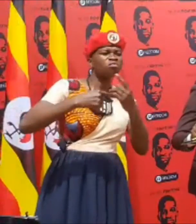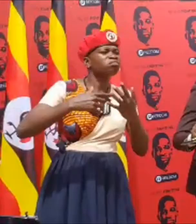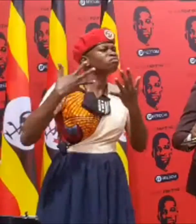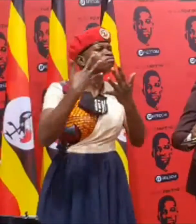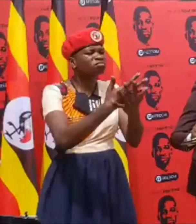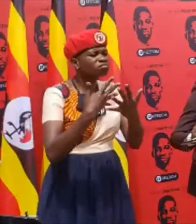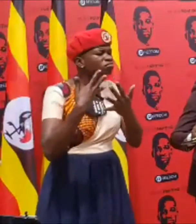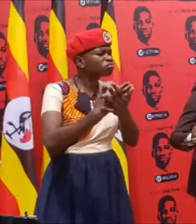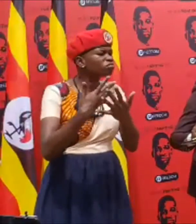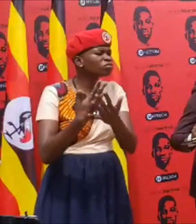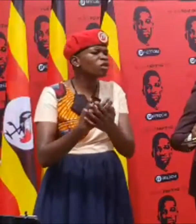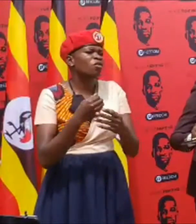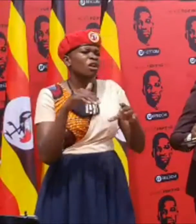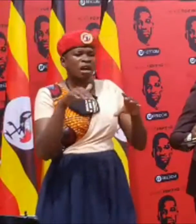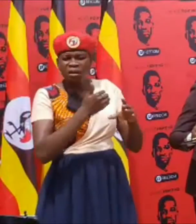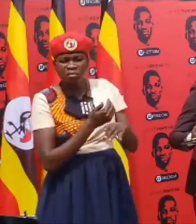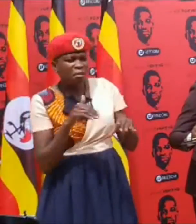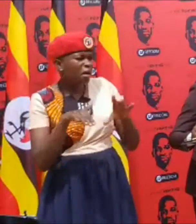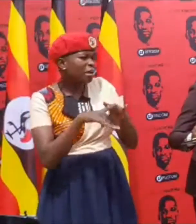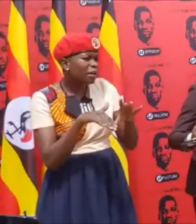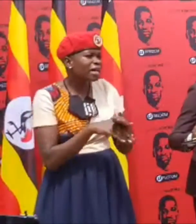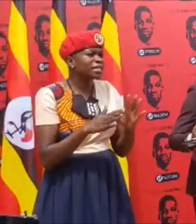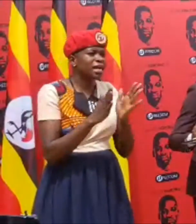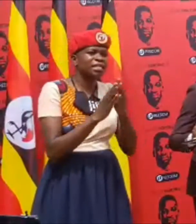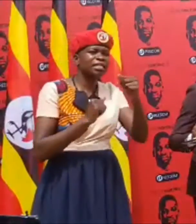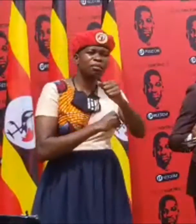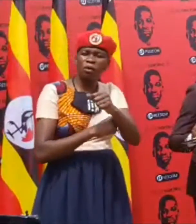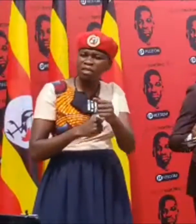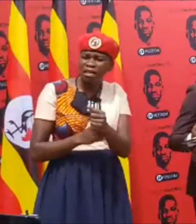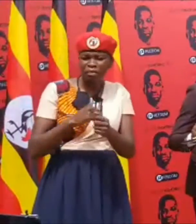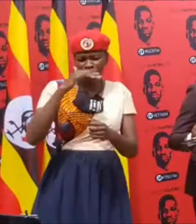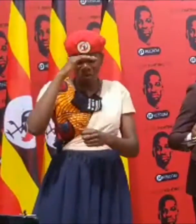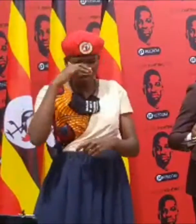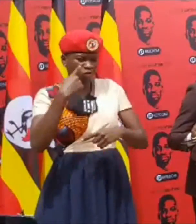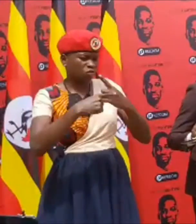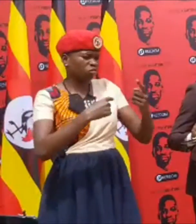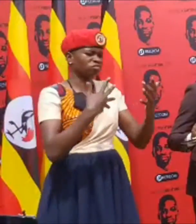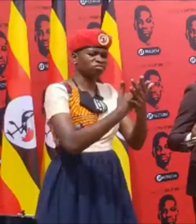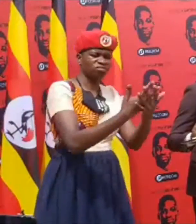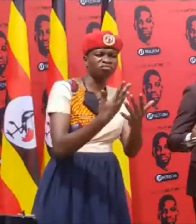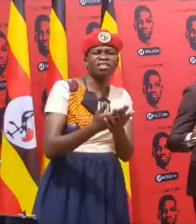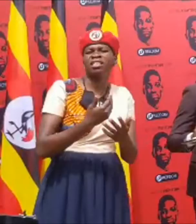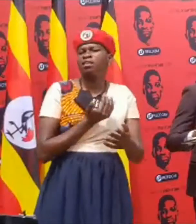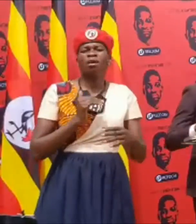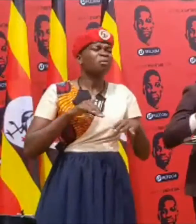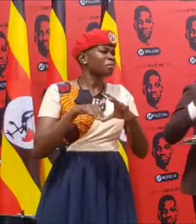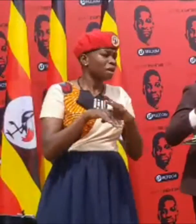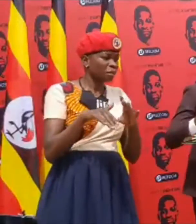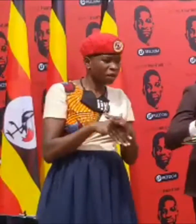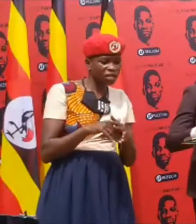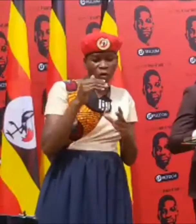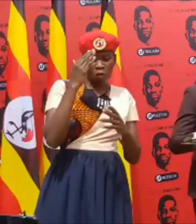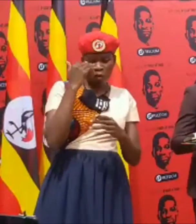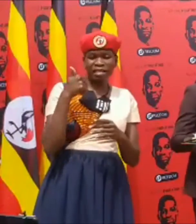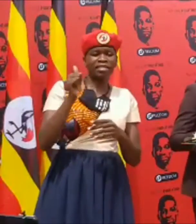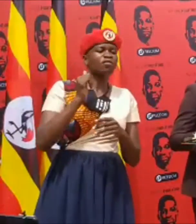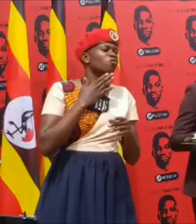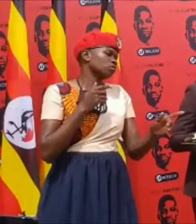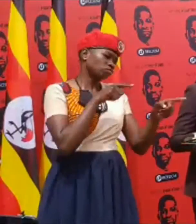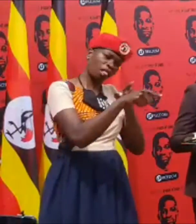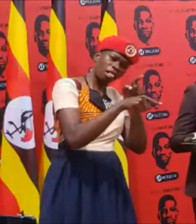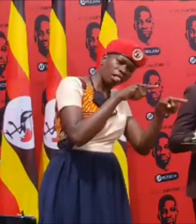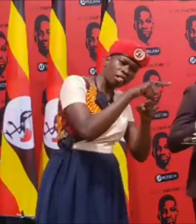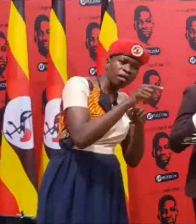our members, our supporters by police and the army with the intent to intimidate them, with the intent